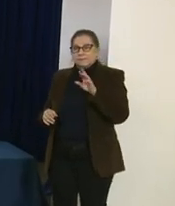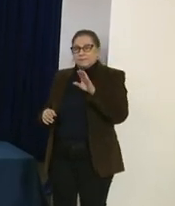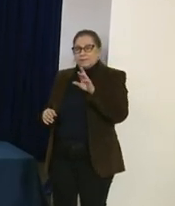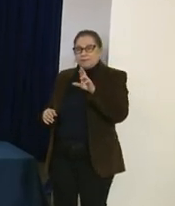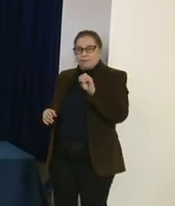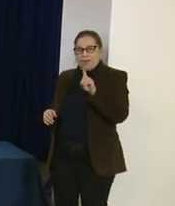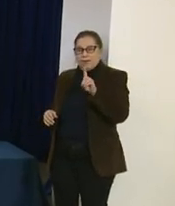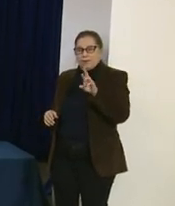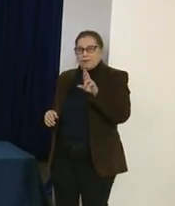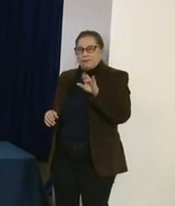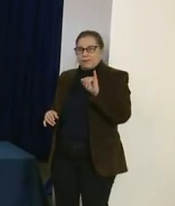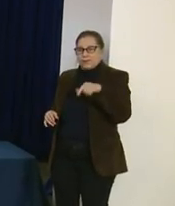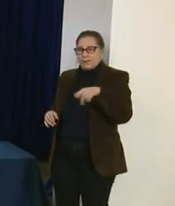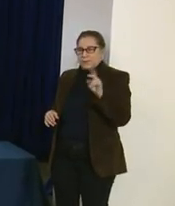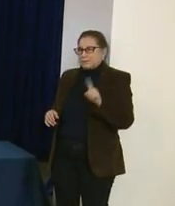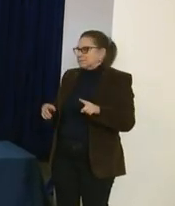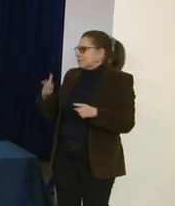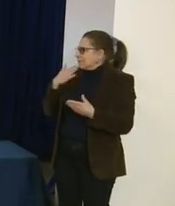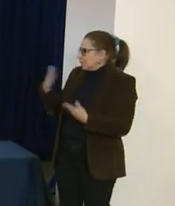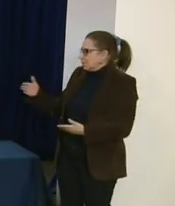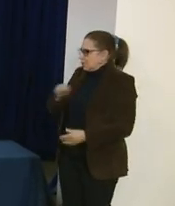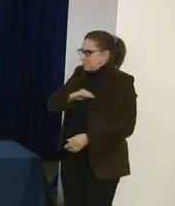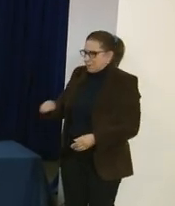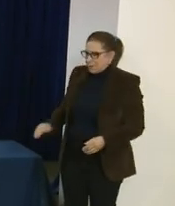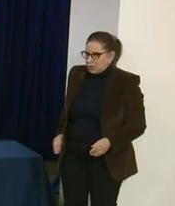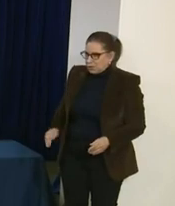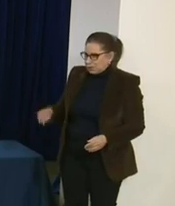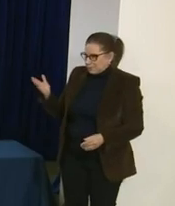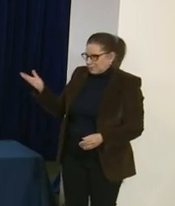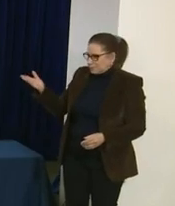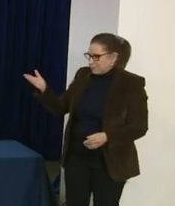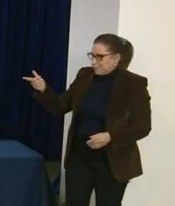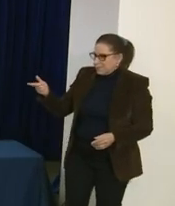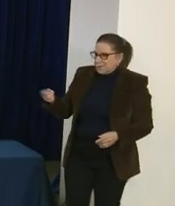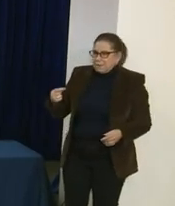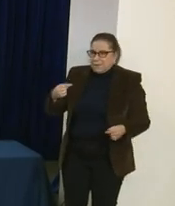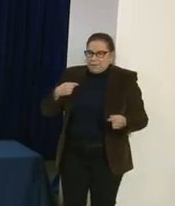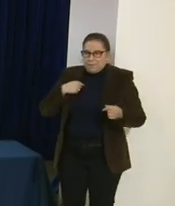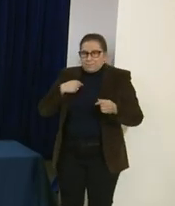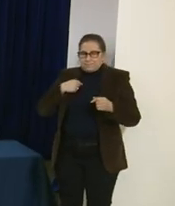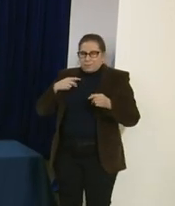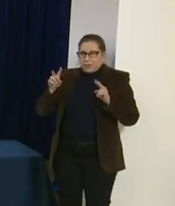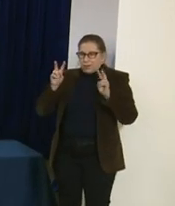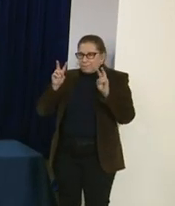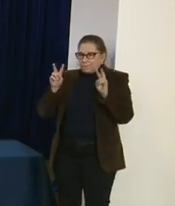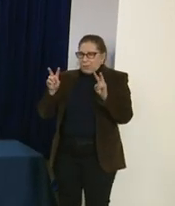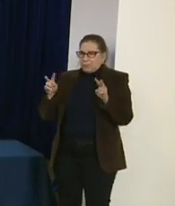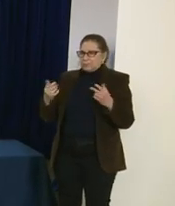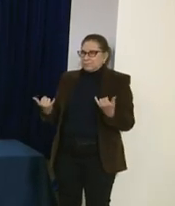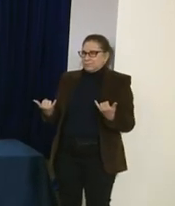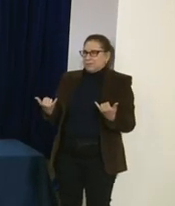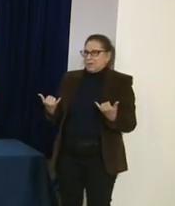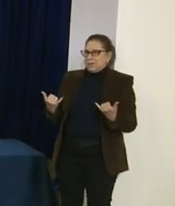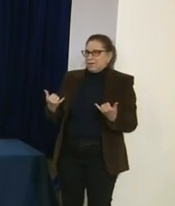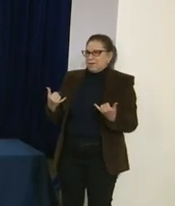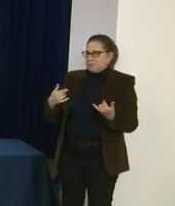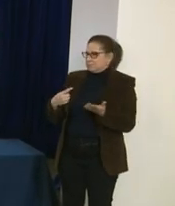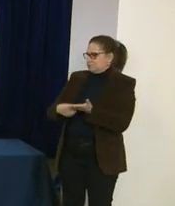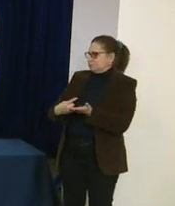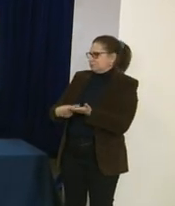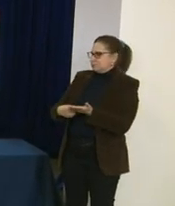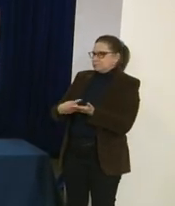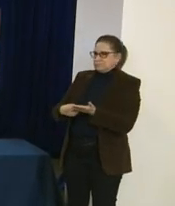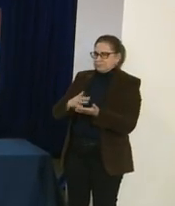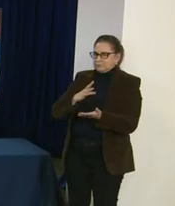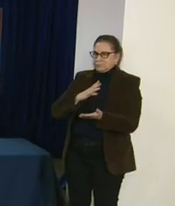Nesbitt. Look forward to having a productive discussion today. And I'd like to reiterate and emphasize what the mayor